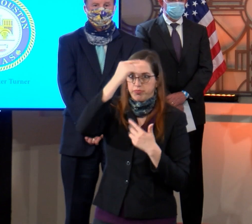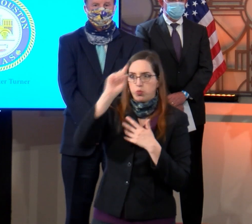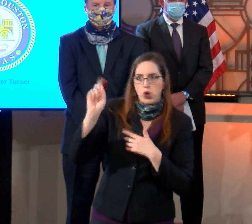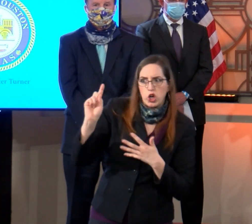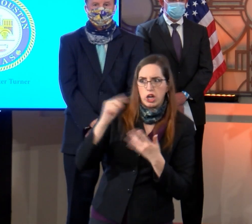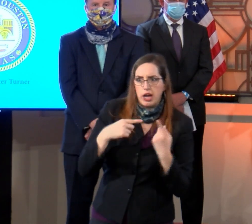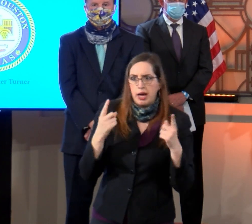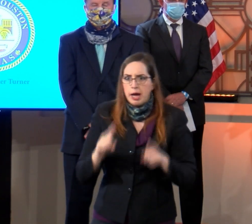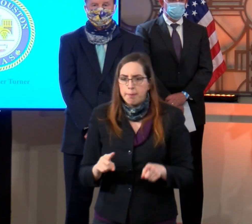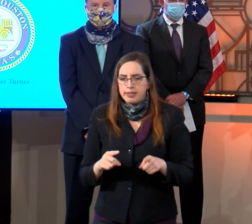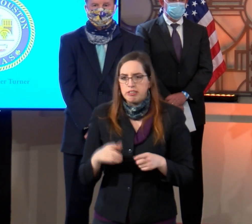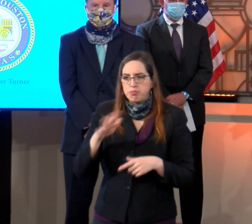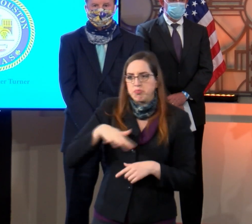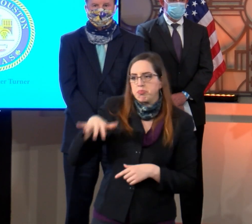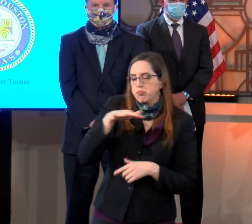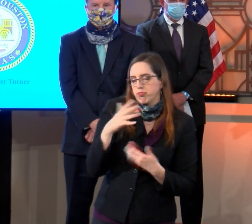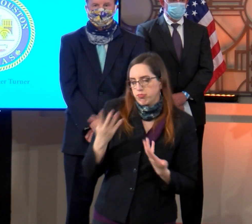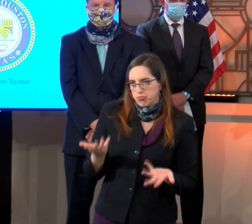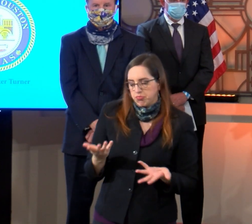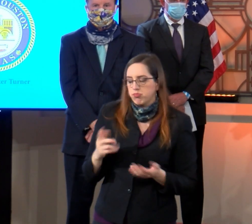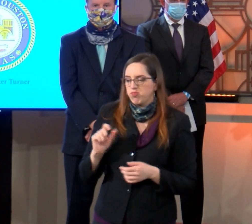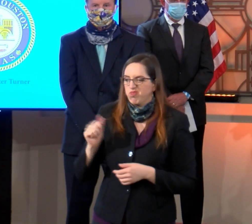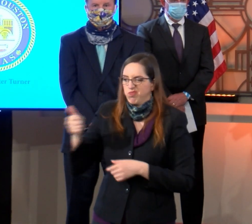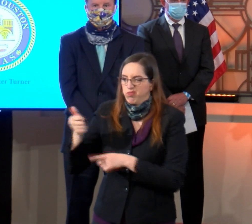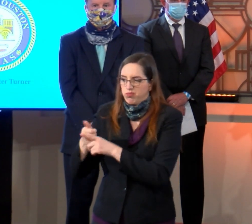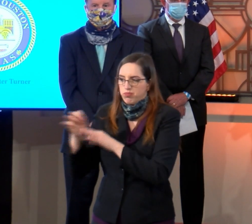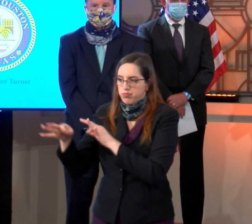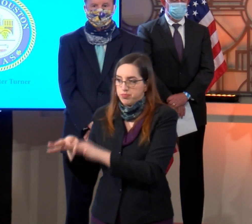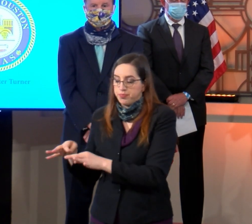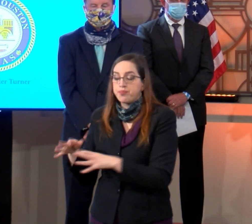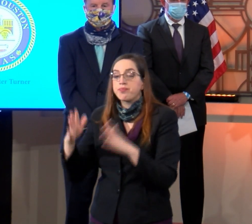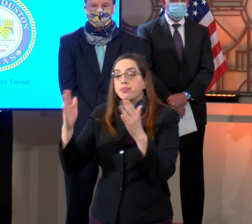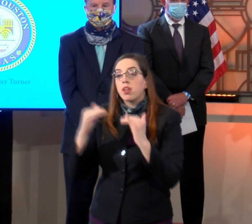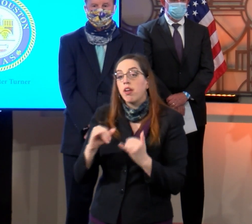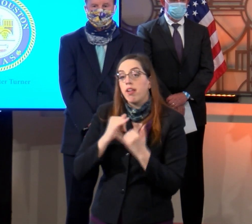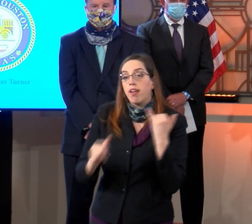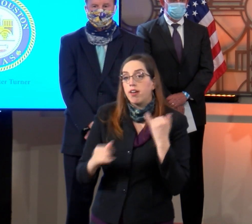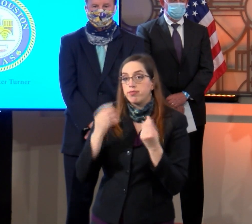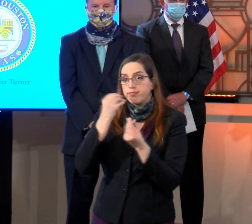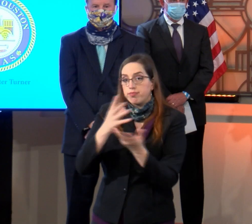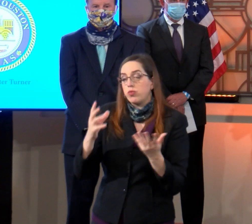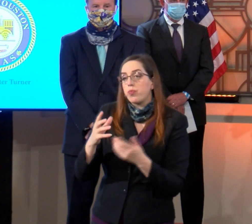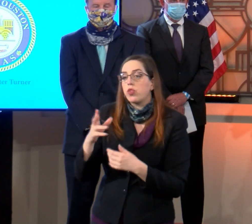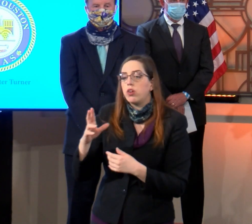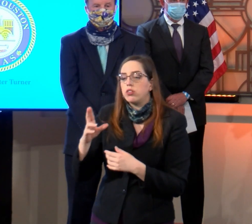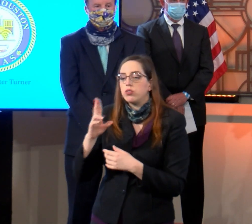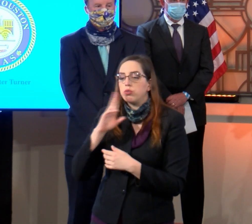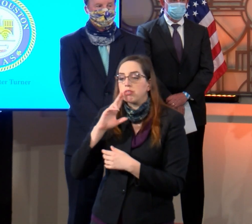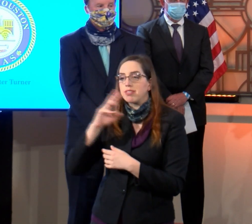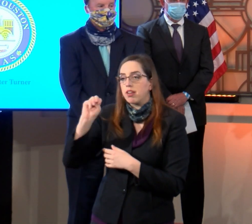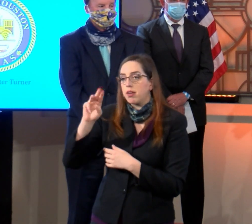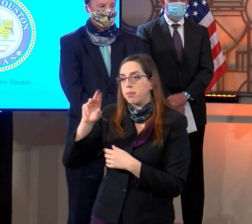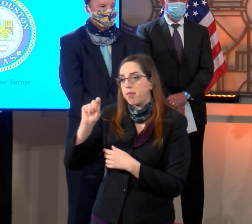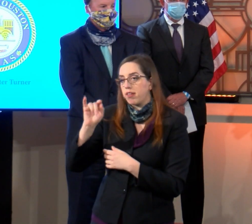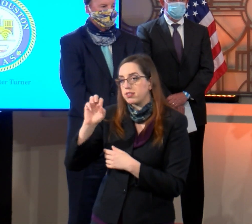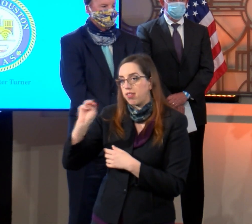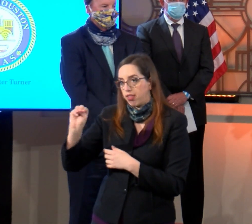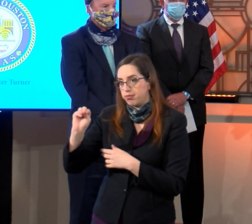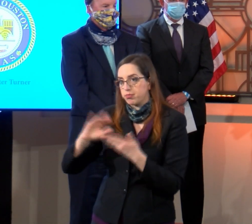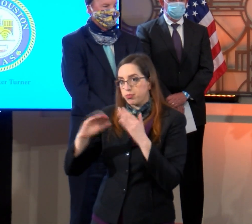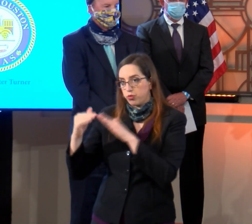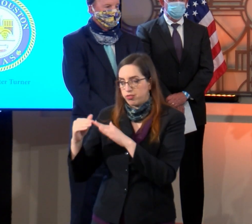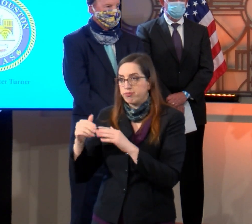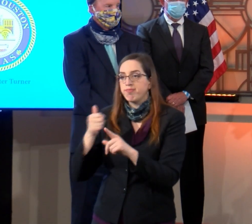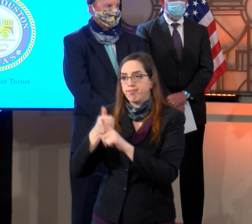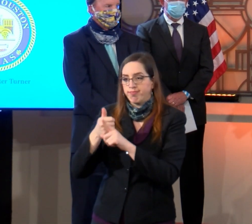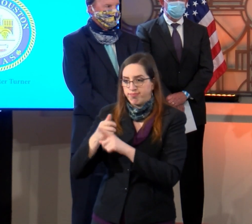place inside the city of Houston. And lastly, I want to thank the Houston Muslim community for practicing social